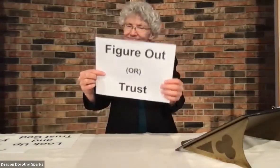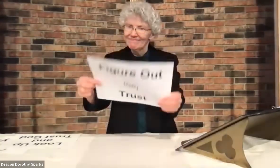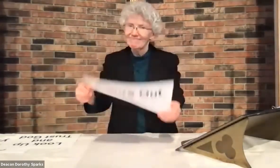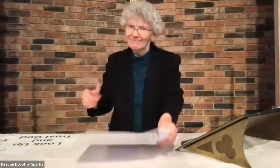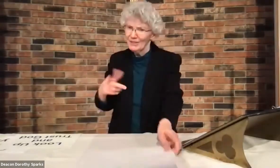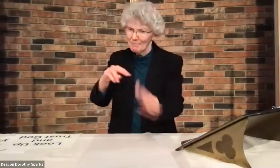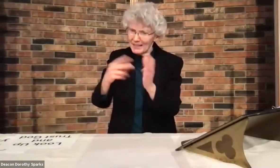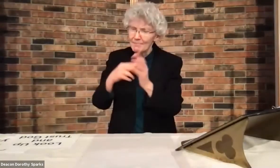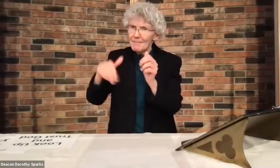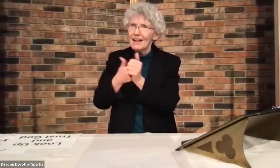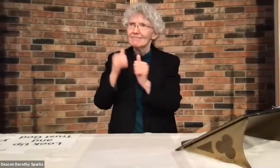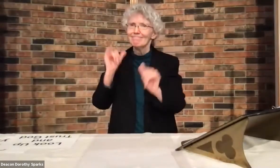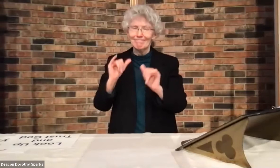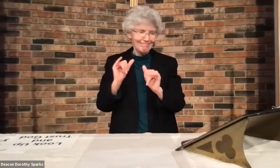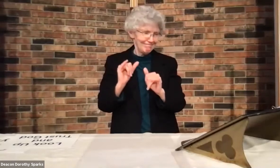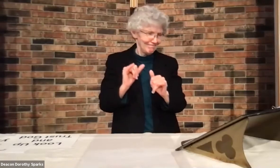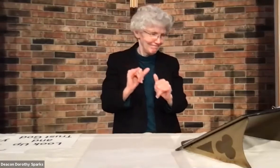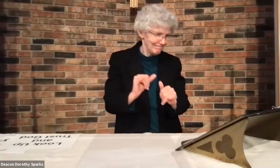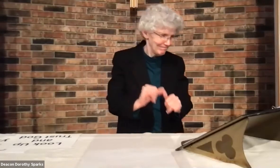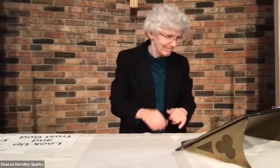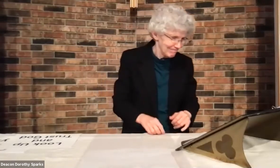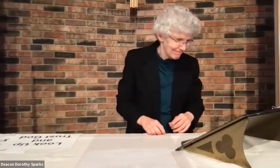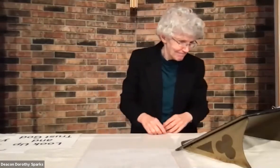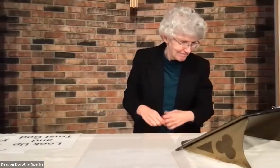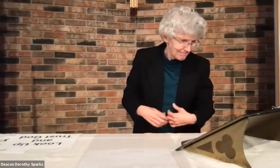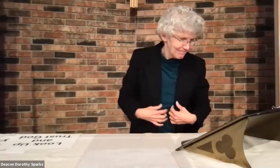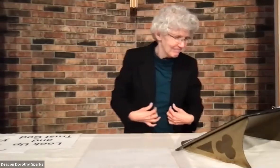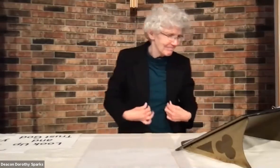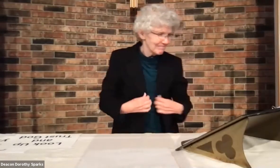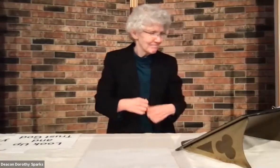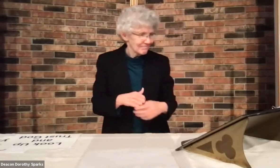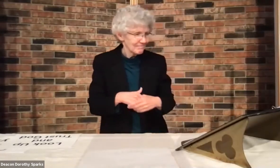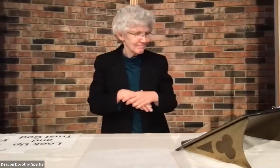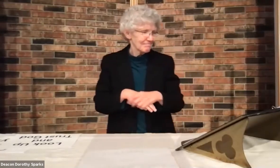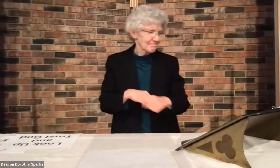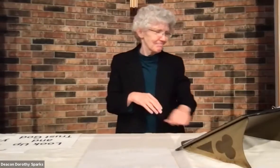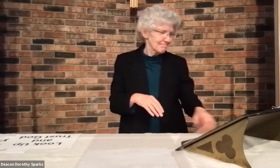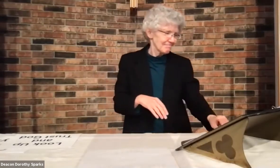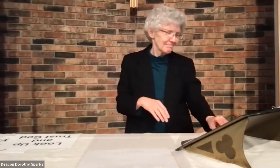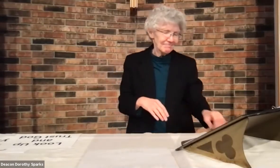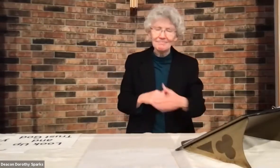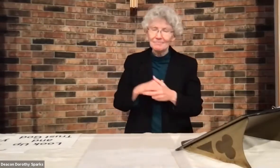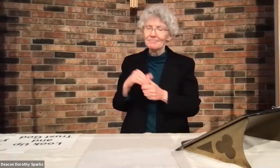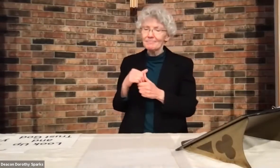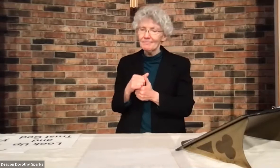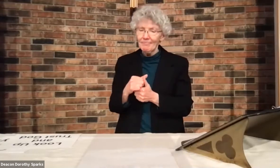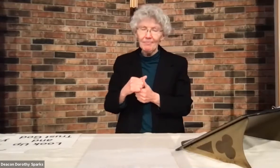mirrors. And then we need to decide, is this something we need to figure out, or would